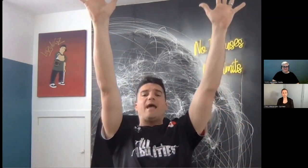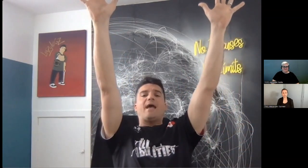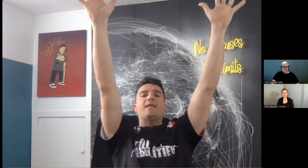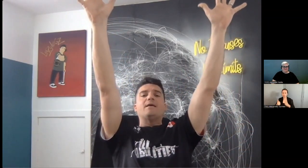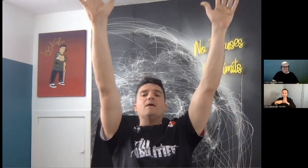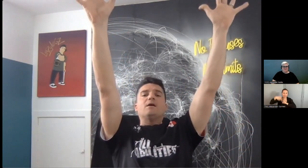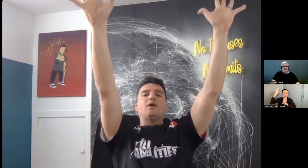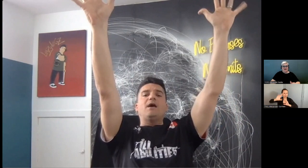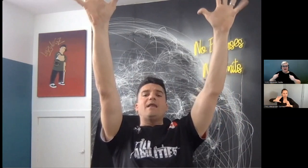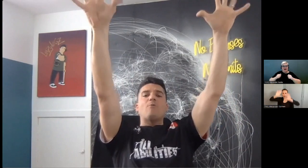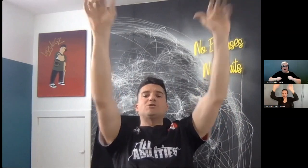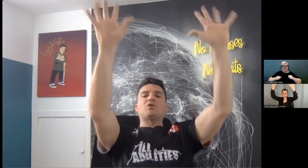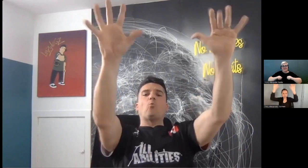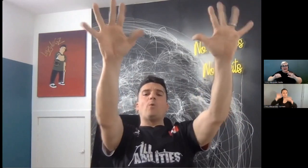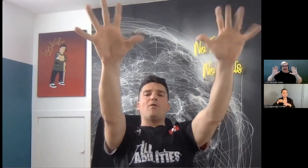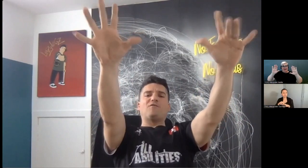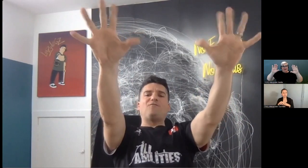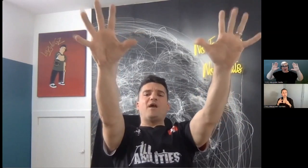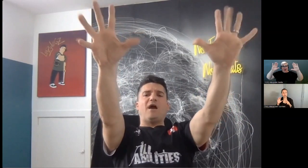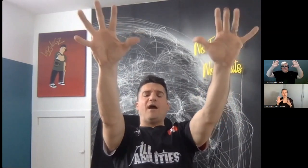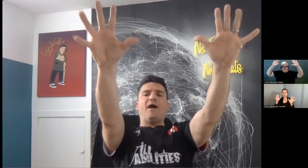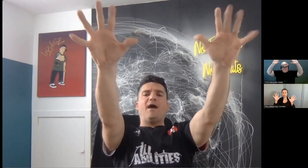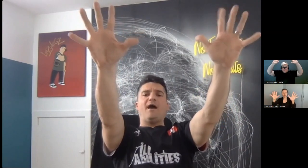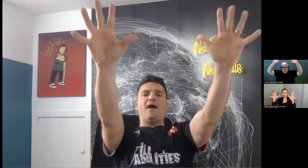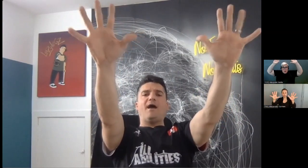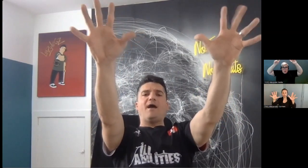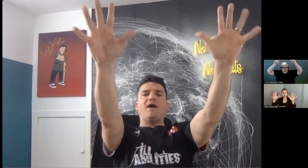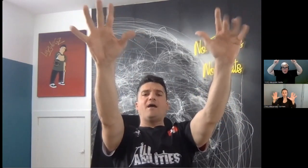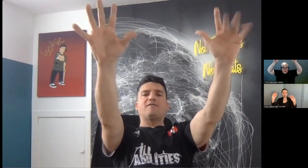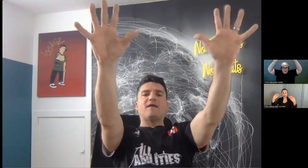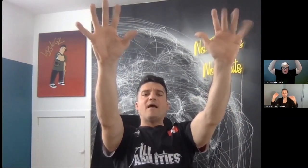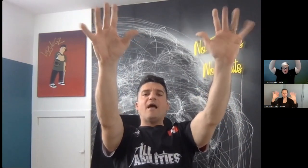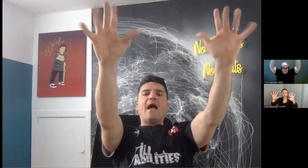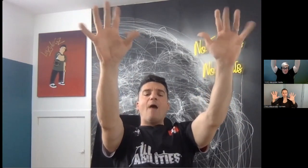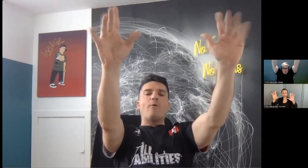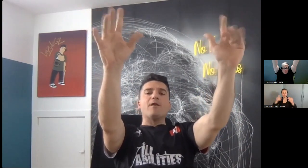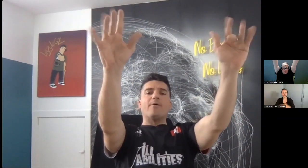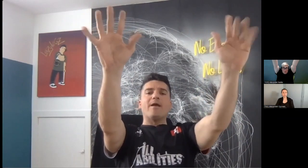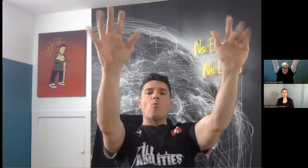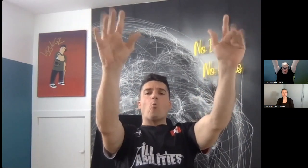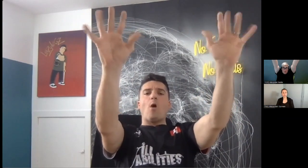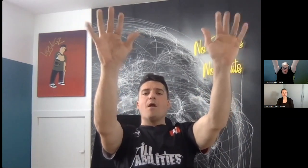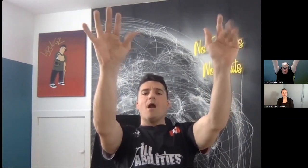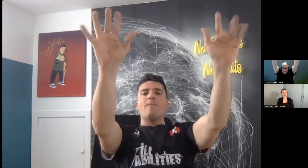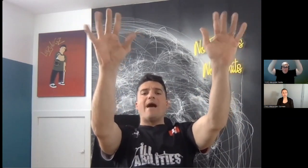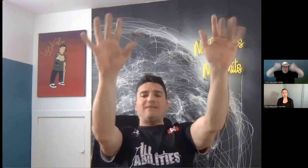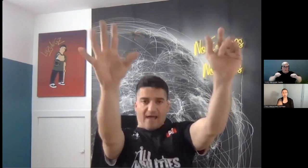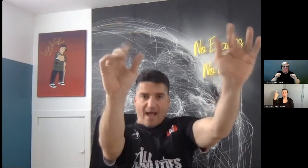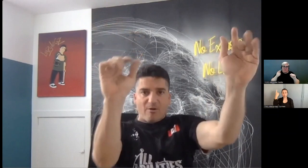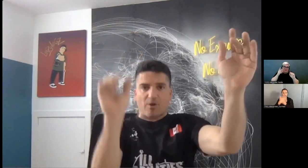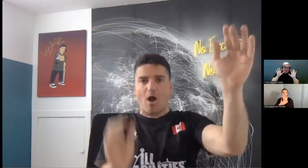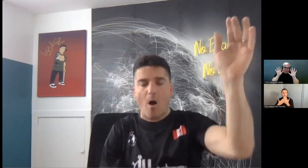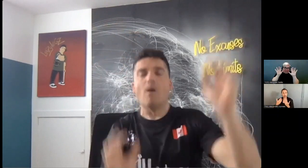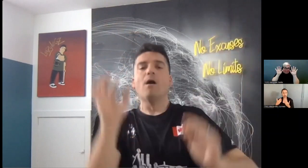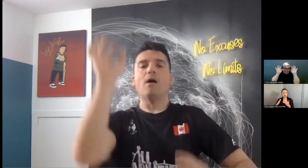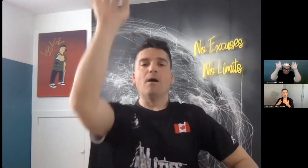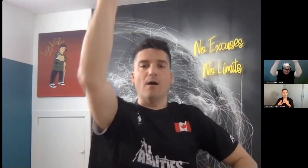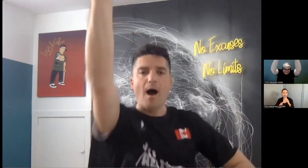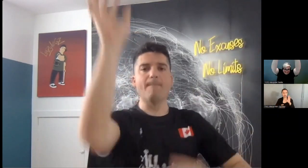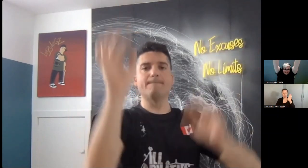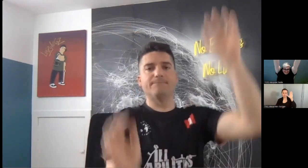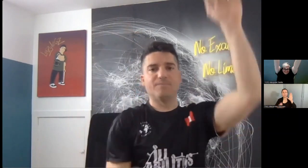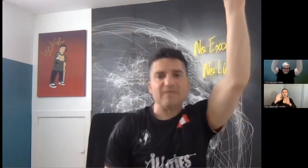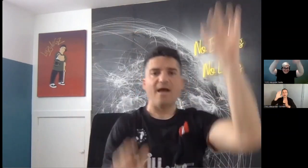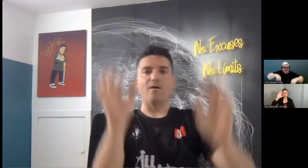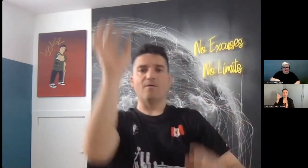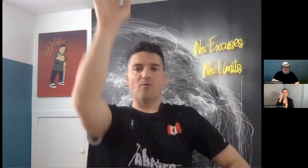as we can. Good. And we're gonna wiggle those fingers. And we're gonna bring one arm at a time and go